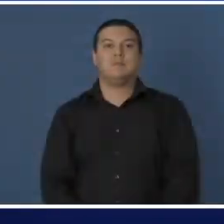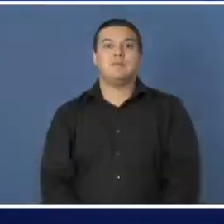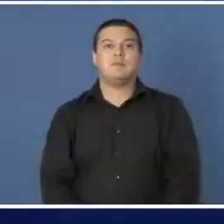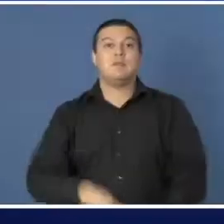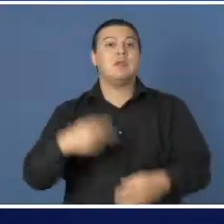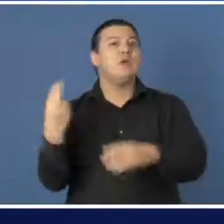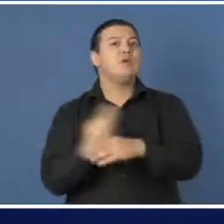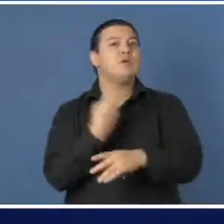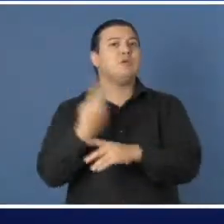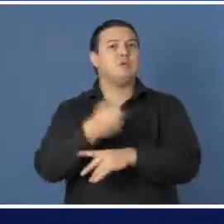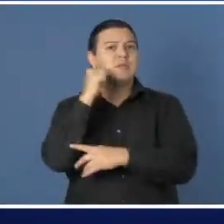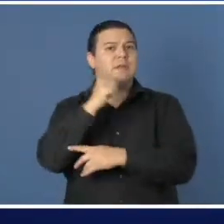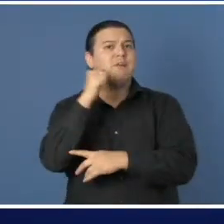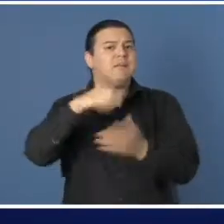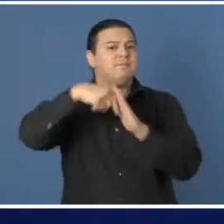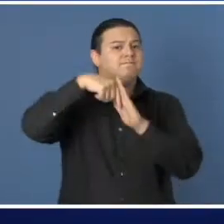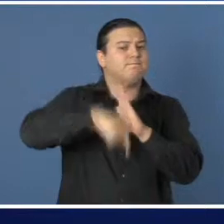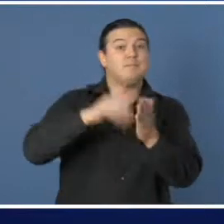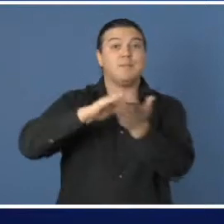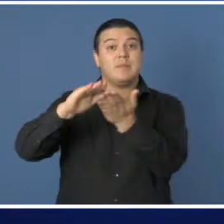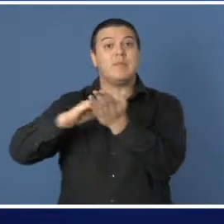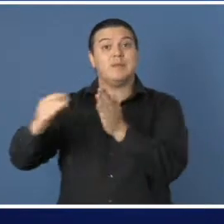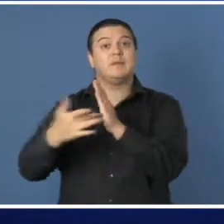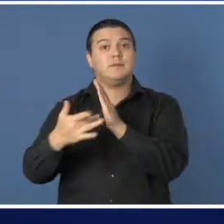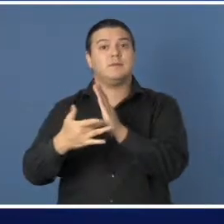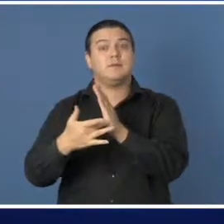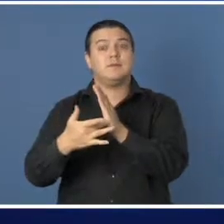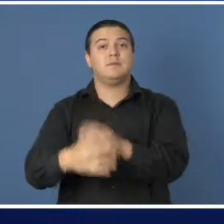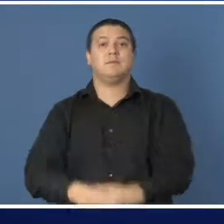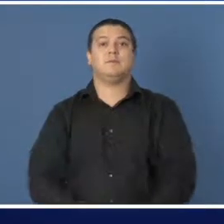Use everyday sanitation techniques